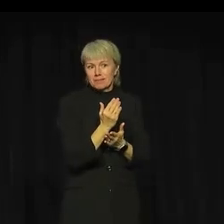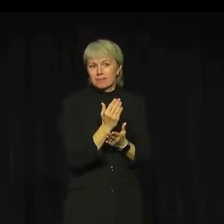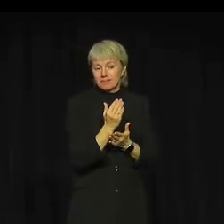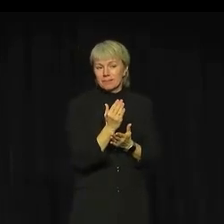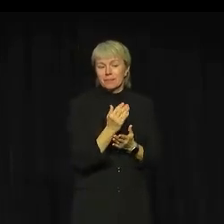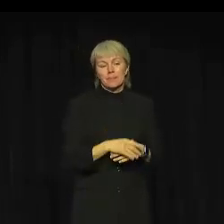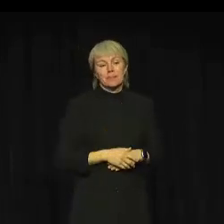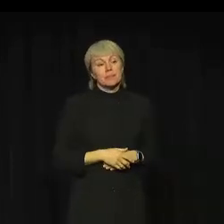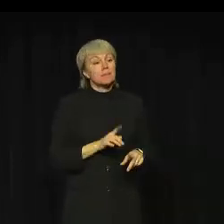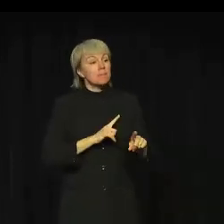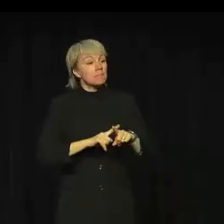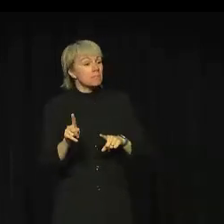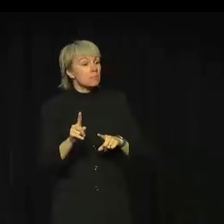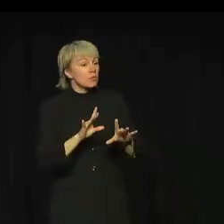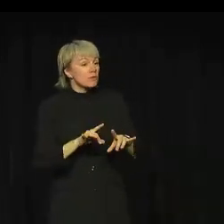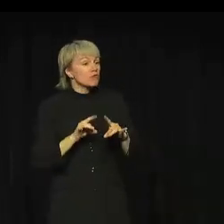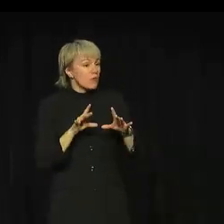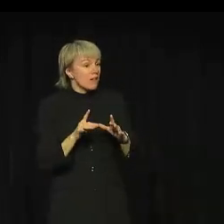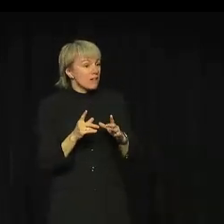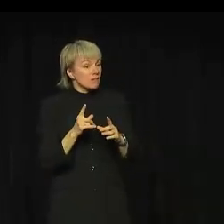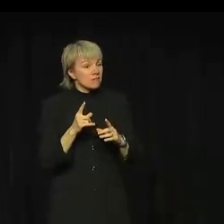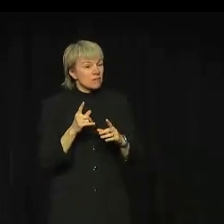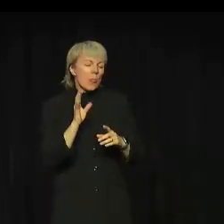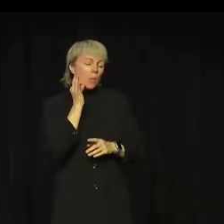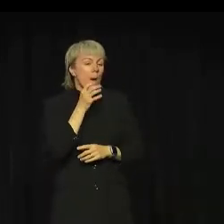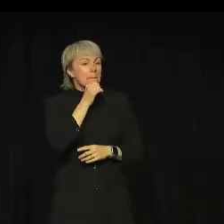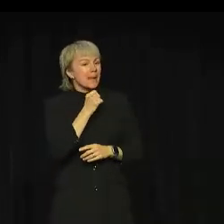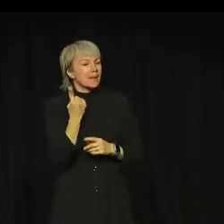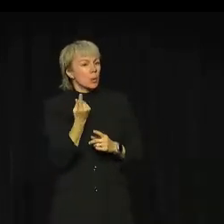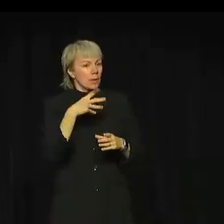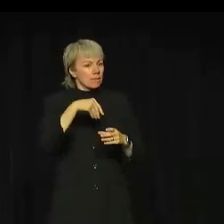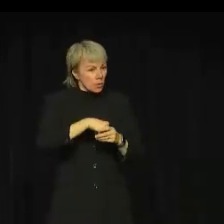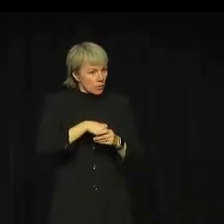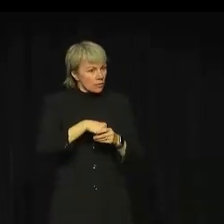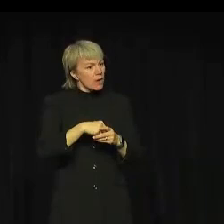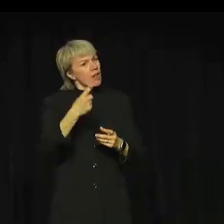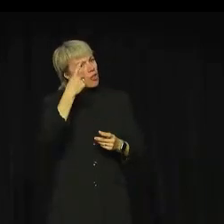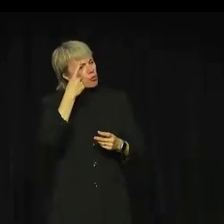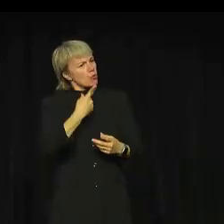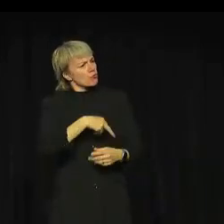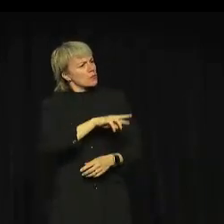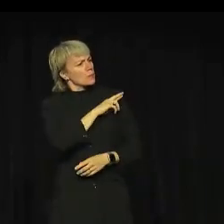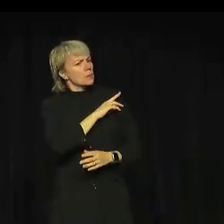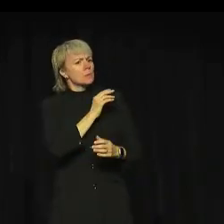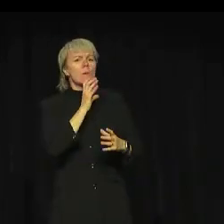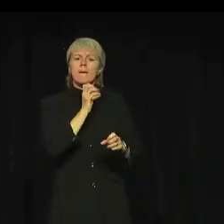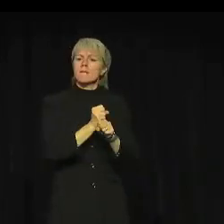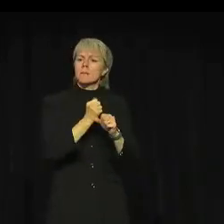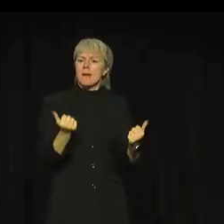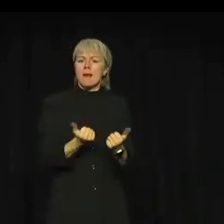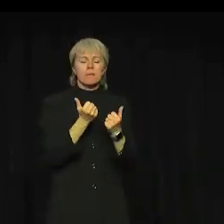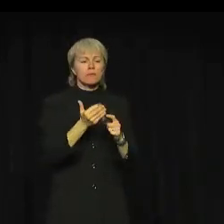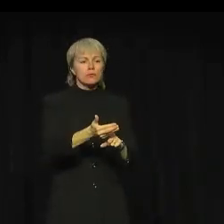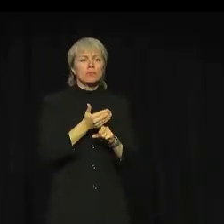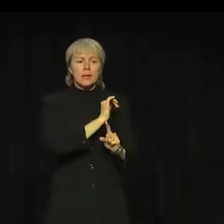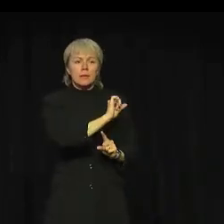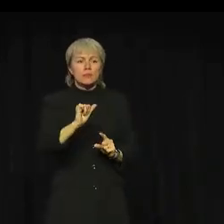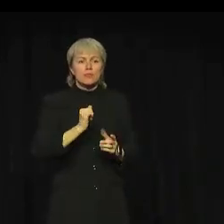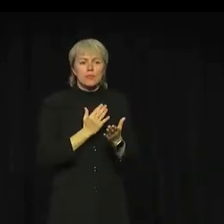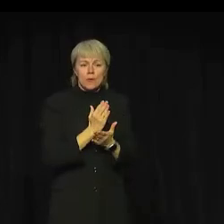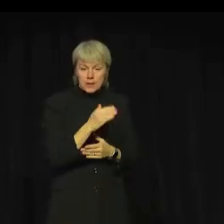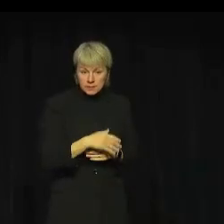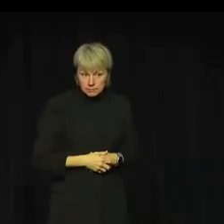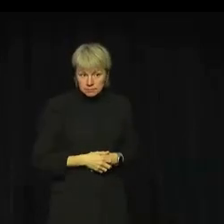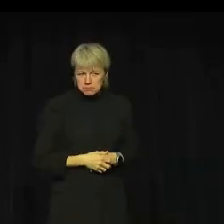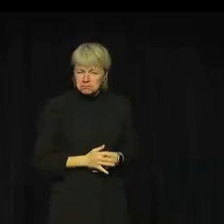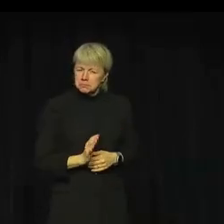The majority of Australia's founding fathers also thought that representative and responsible government was enough to protect our rights, which was an interesting